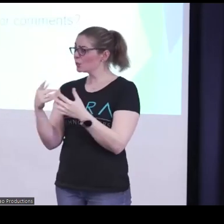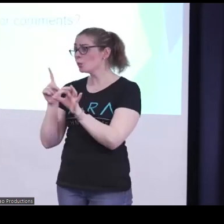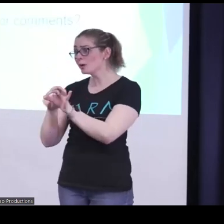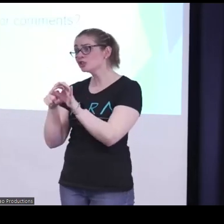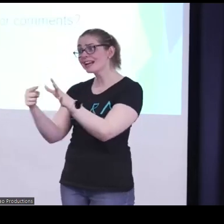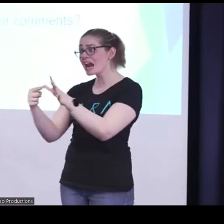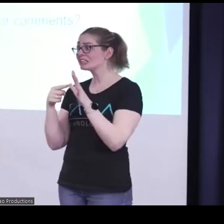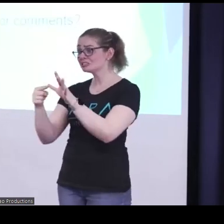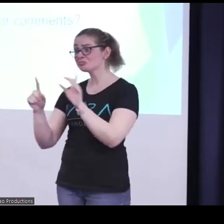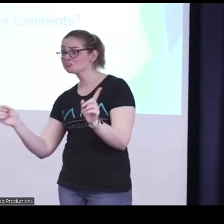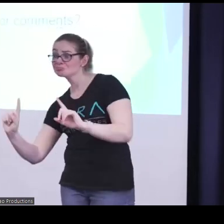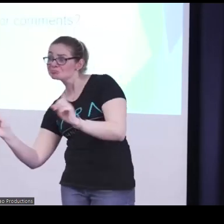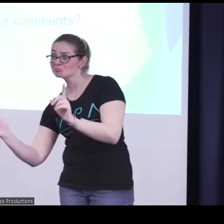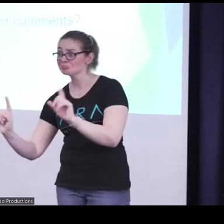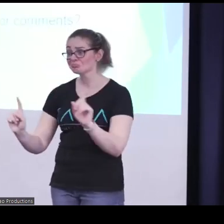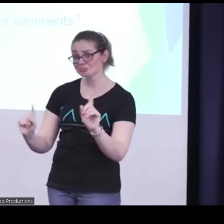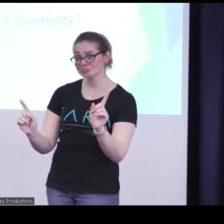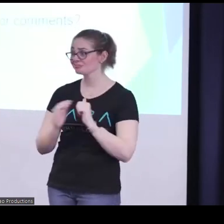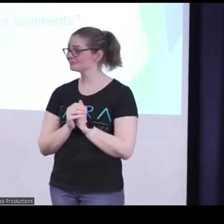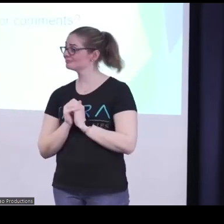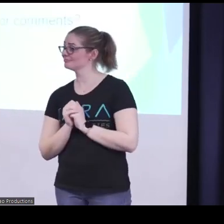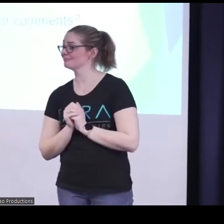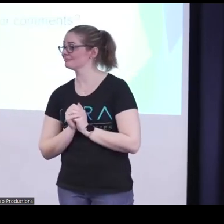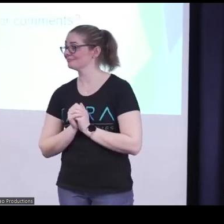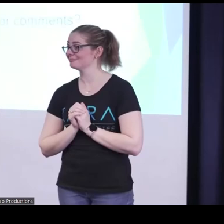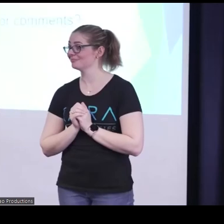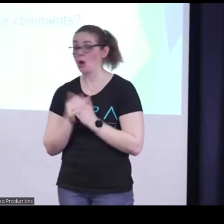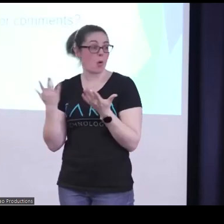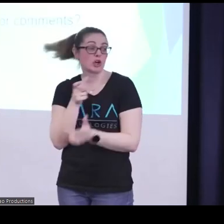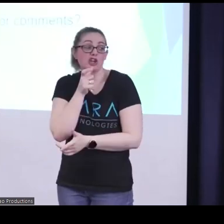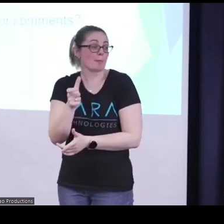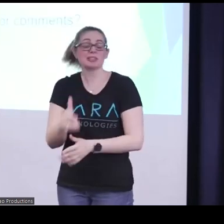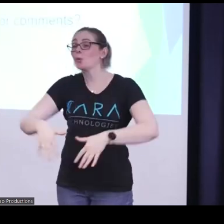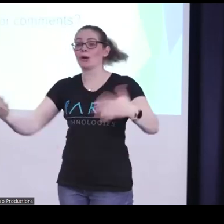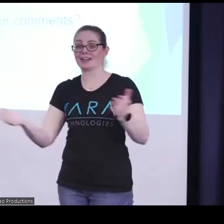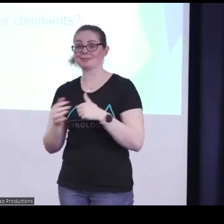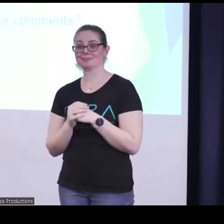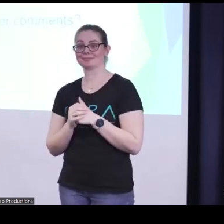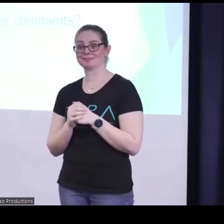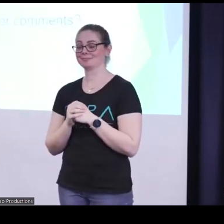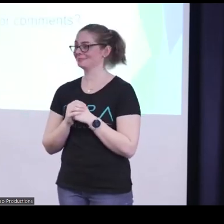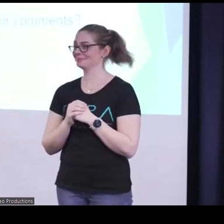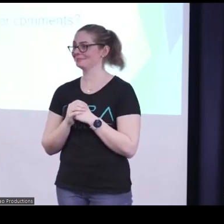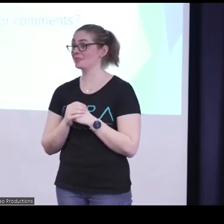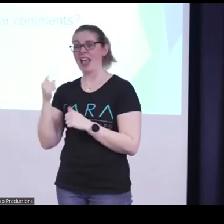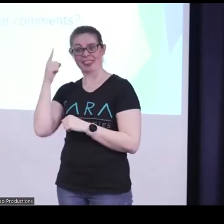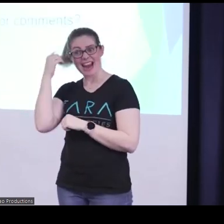So now is your chance to ask some questions, share some comments. So we'd love to hear from you.